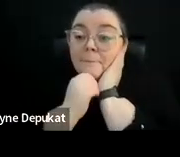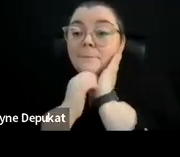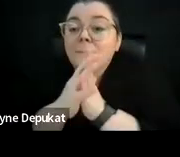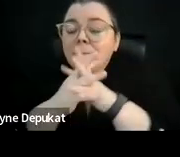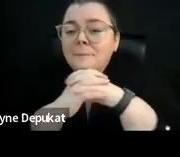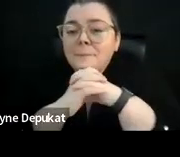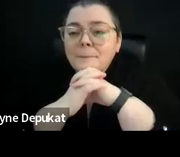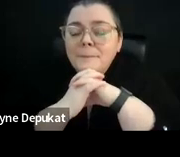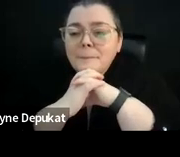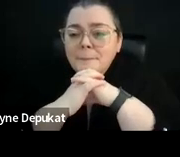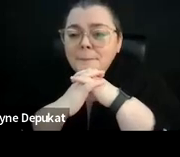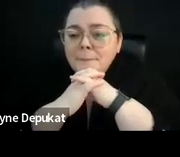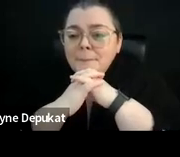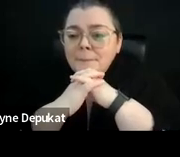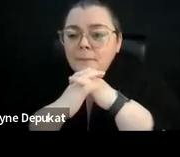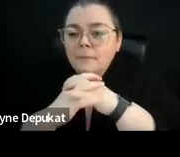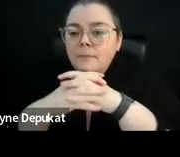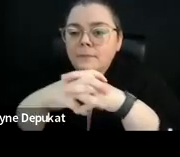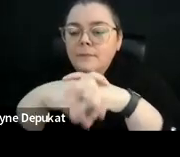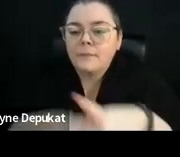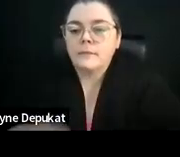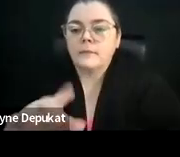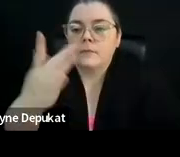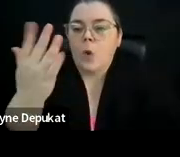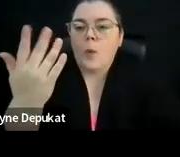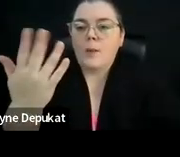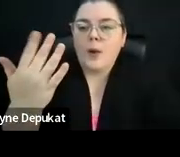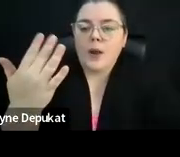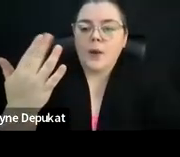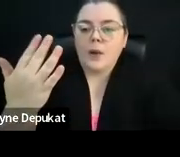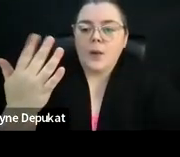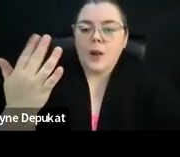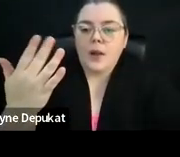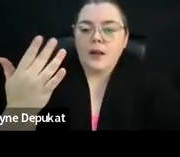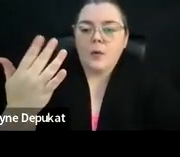I'm gonna zoom in to the left-hand side and then scroll over to the right.